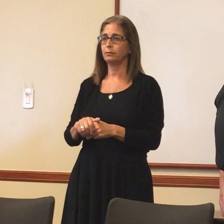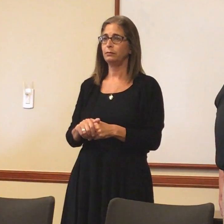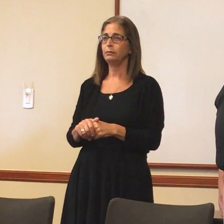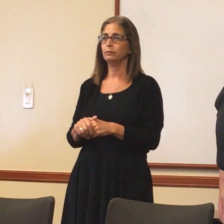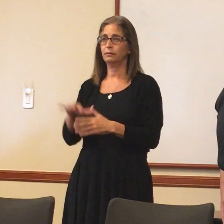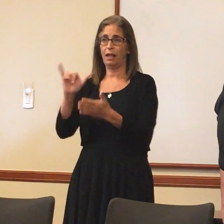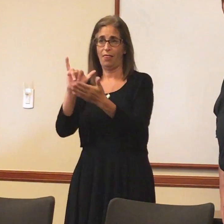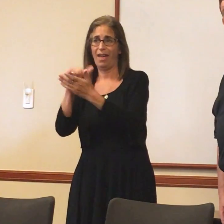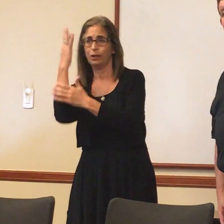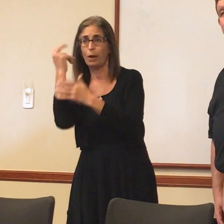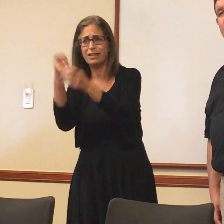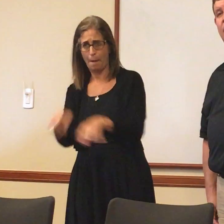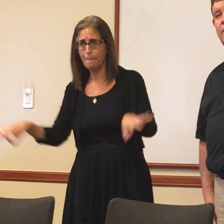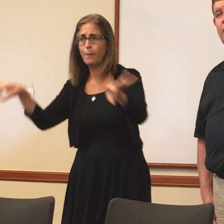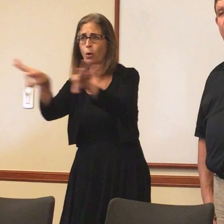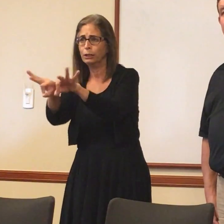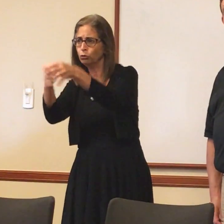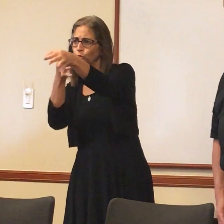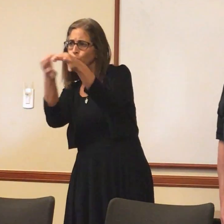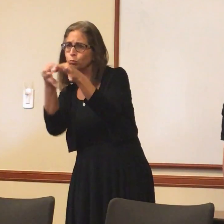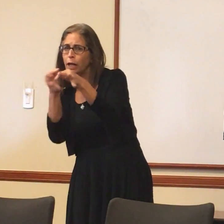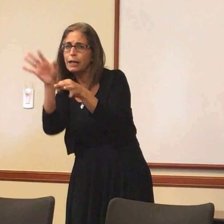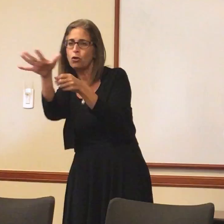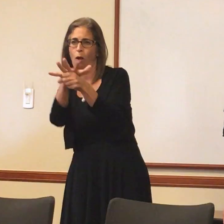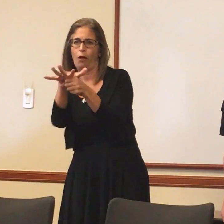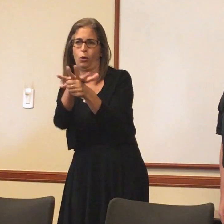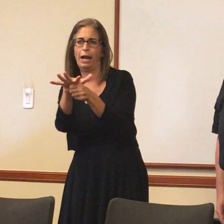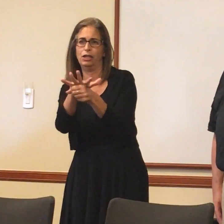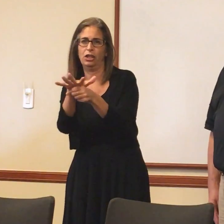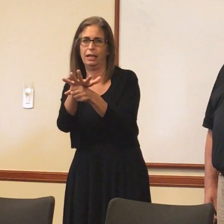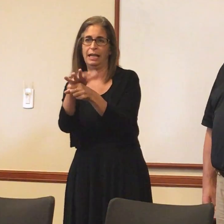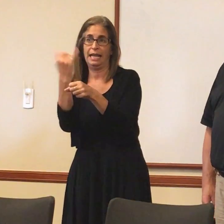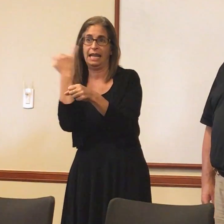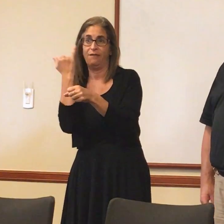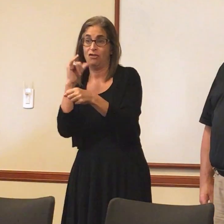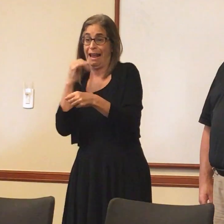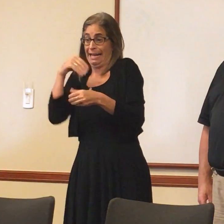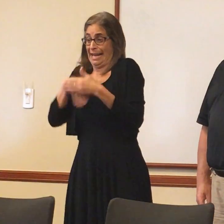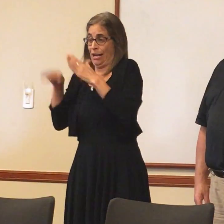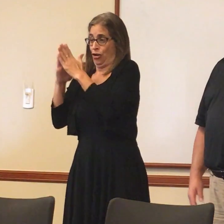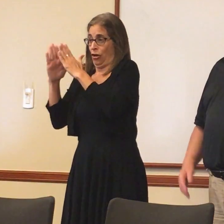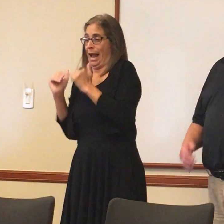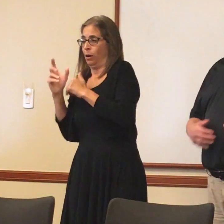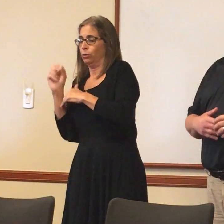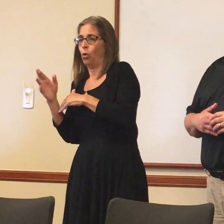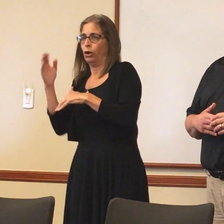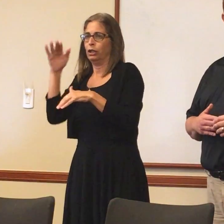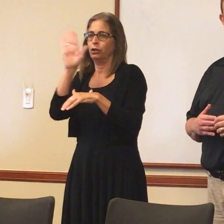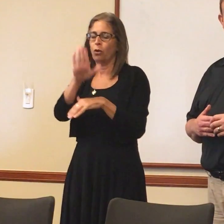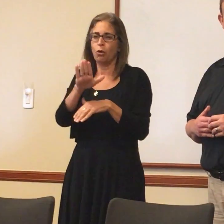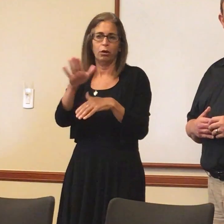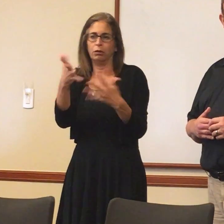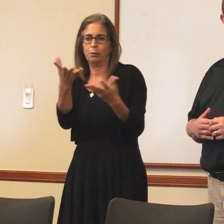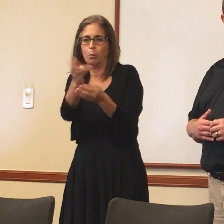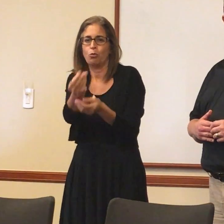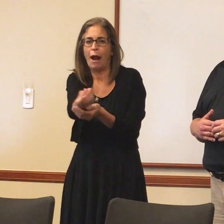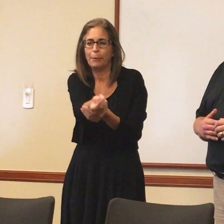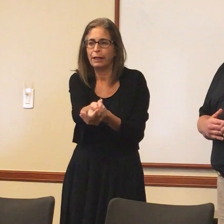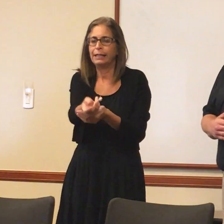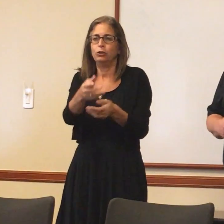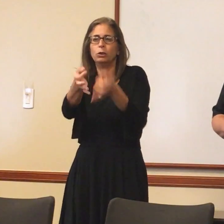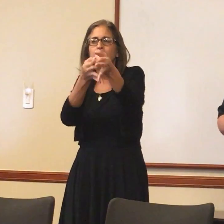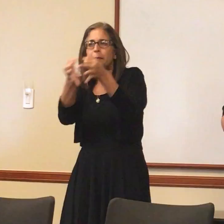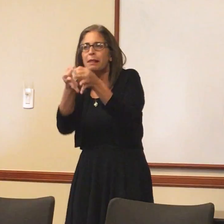Yeah, that's why it's just so important to explain your location. If you're not in your house or at your house property,